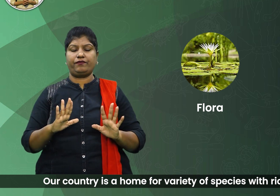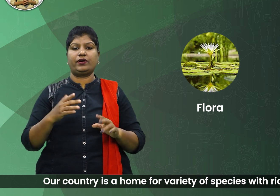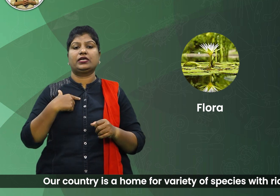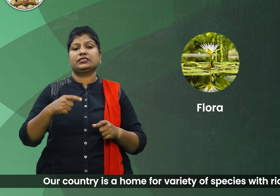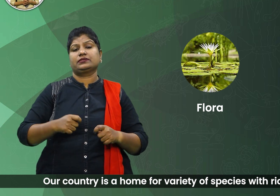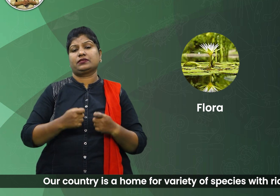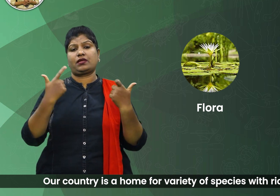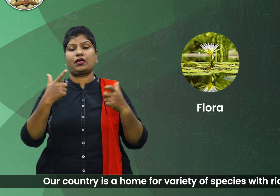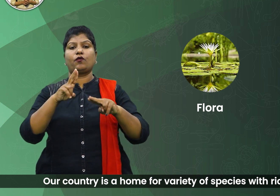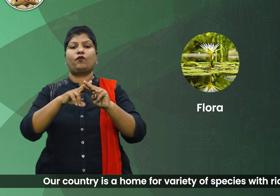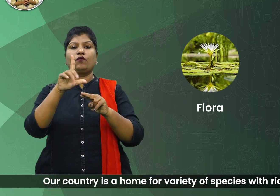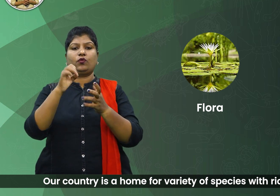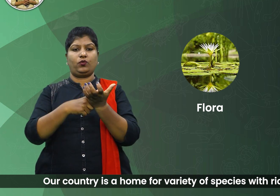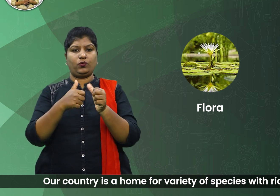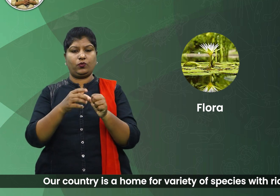fauna.